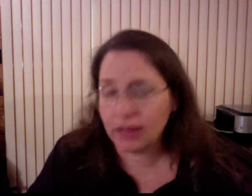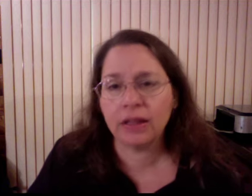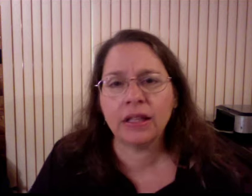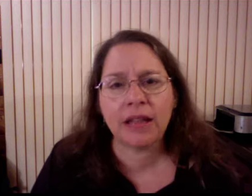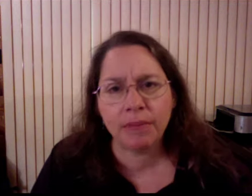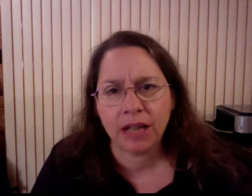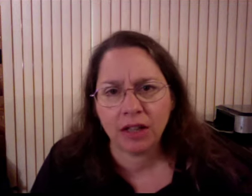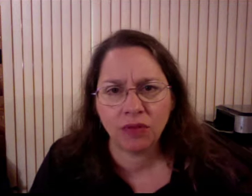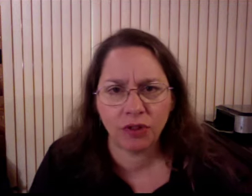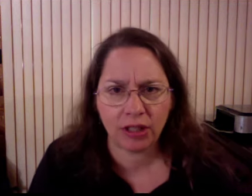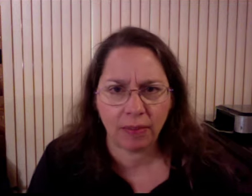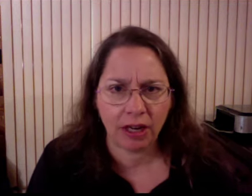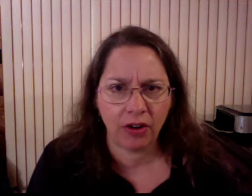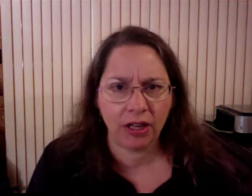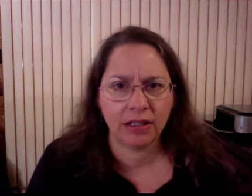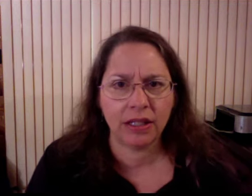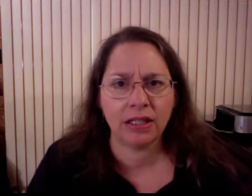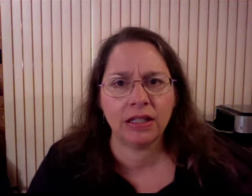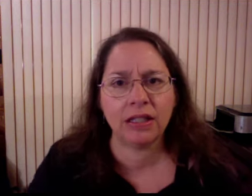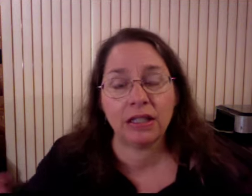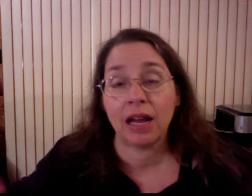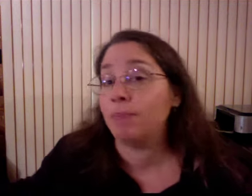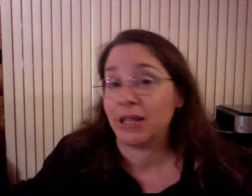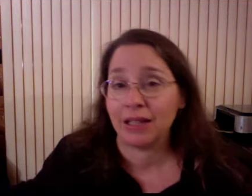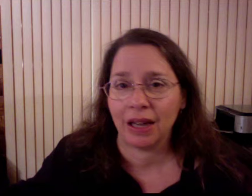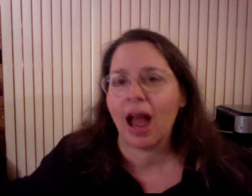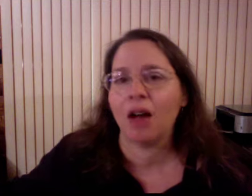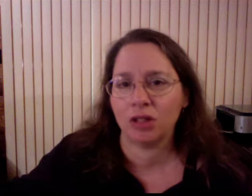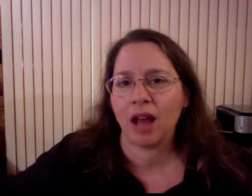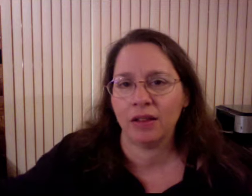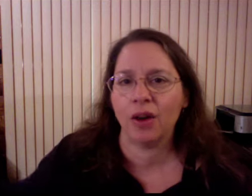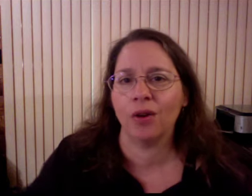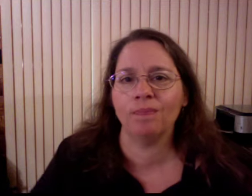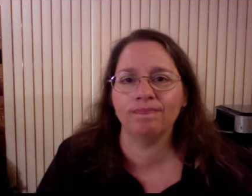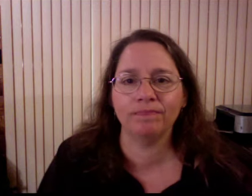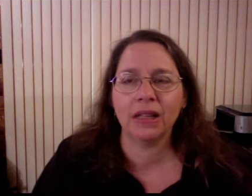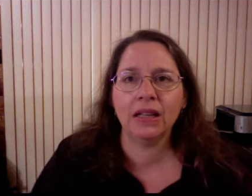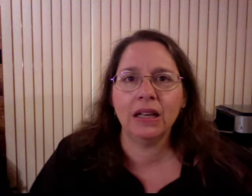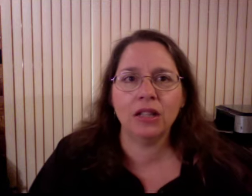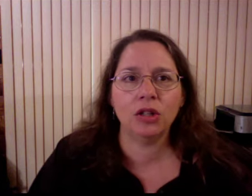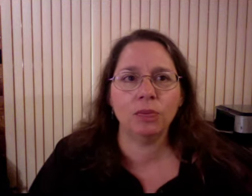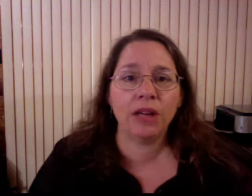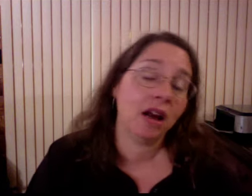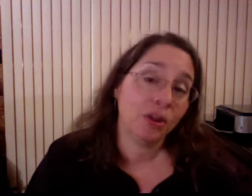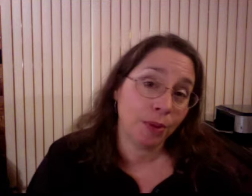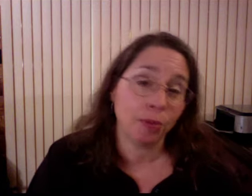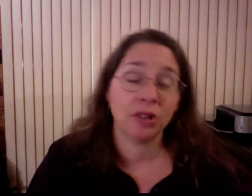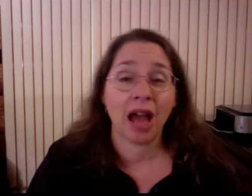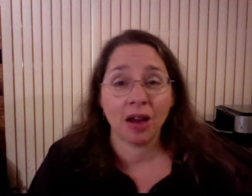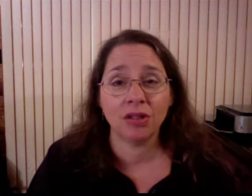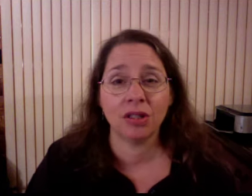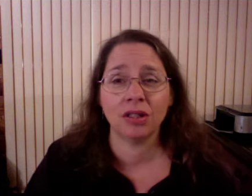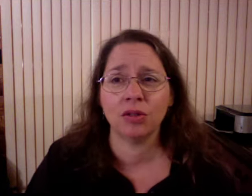The temptation for seminarians is to stay busy outside the home, to be at other people's houses or